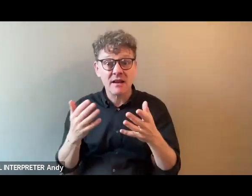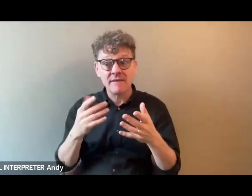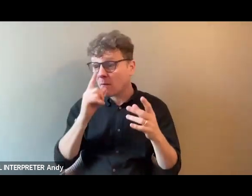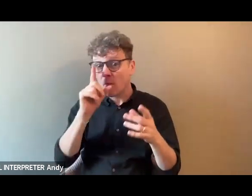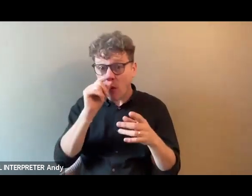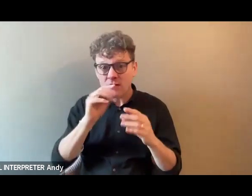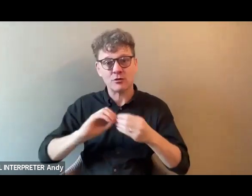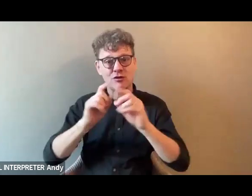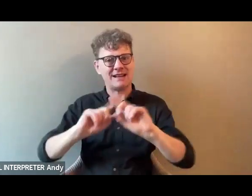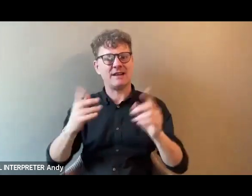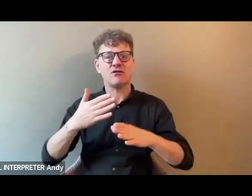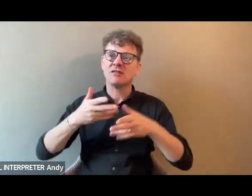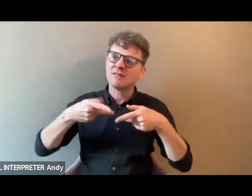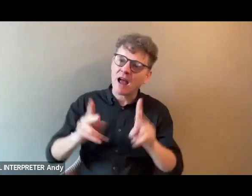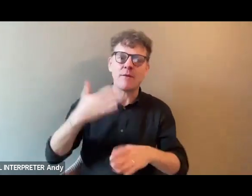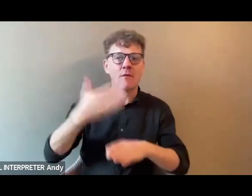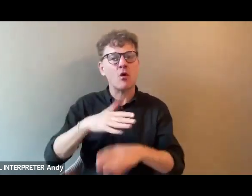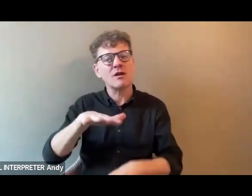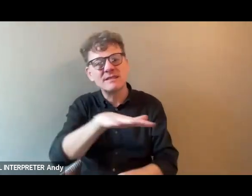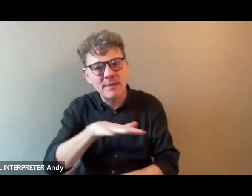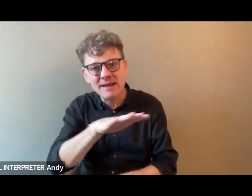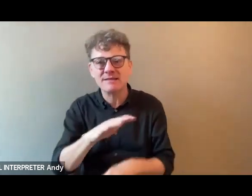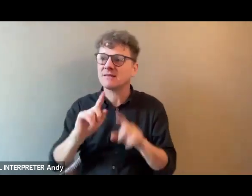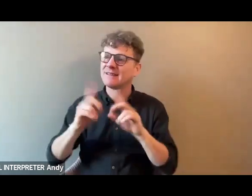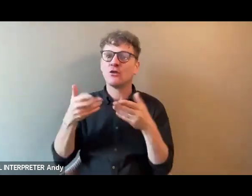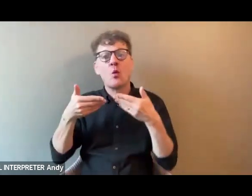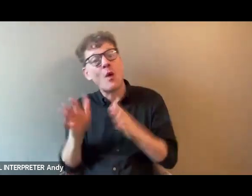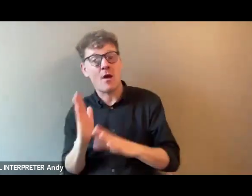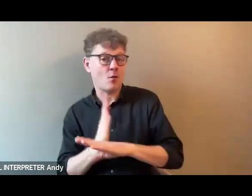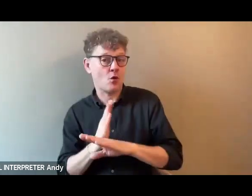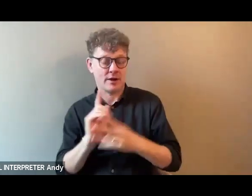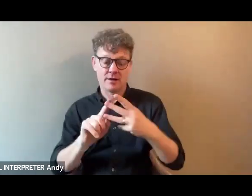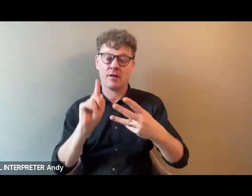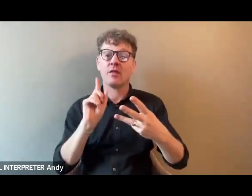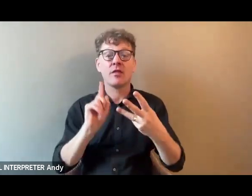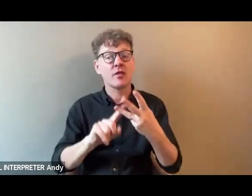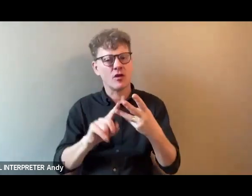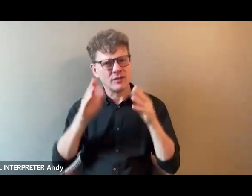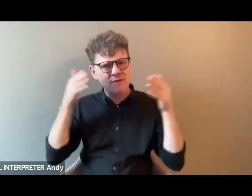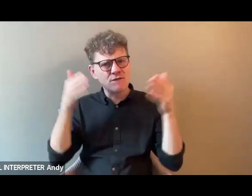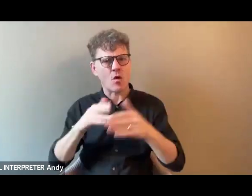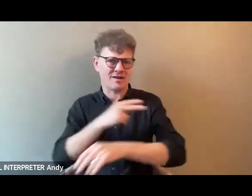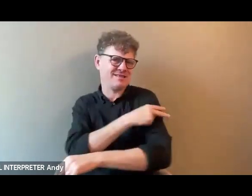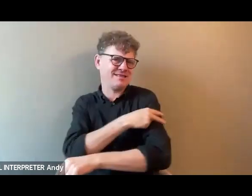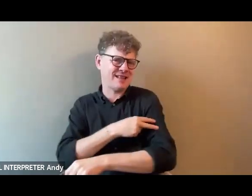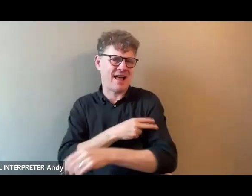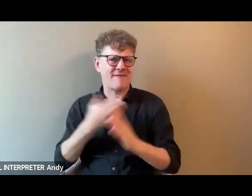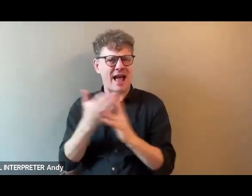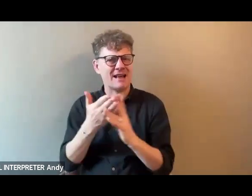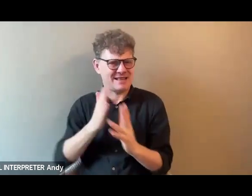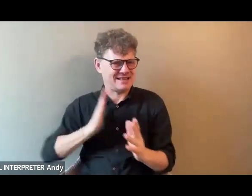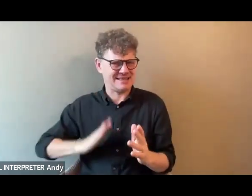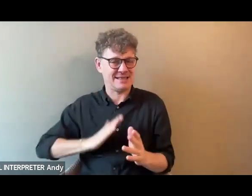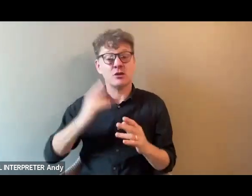of workspaces and different ways of working? Thirdly, focus on staff access needs.